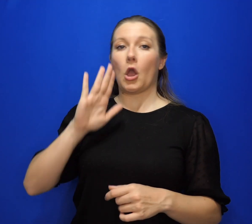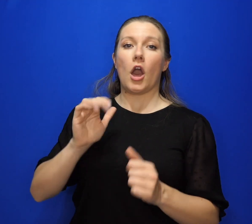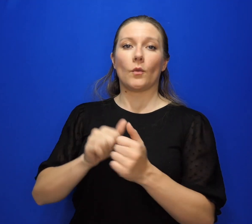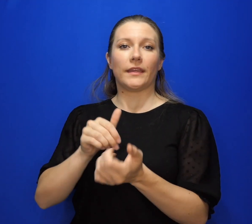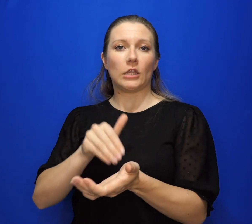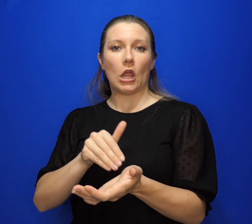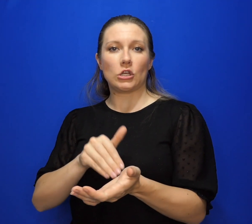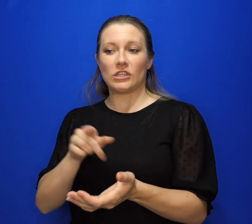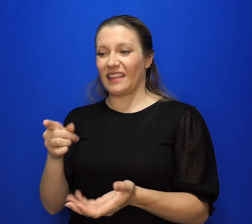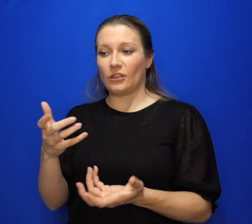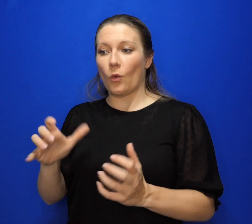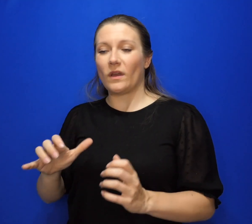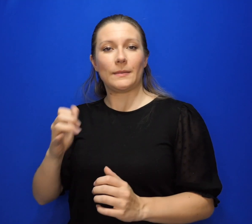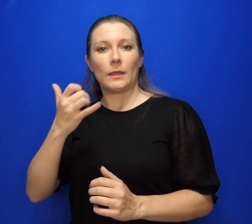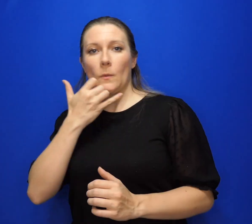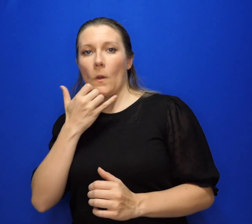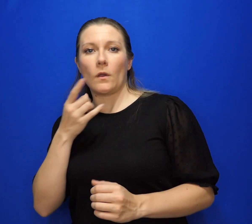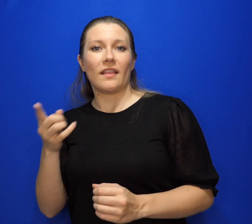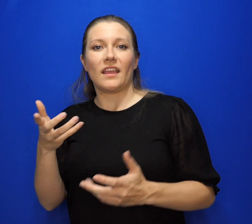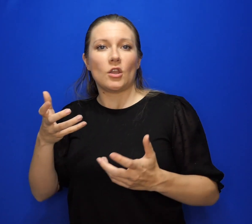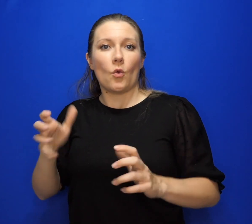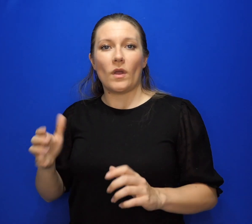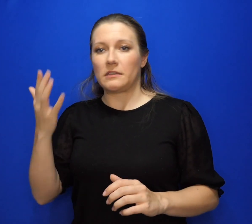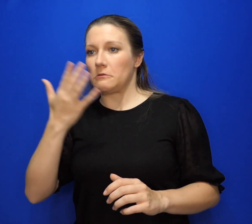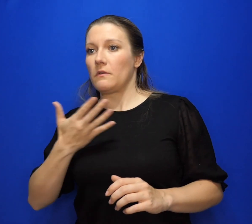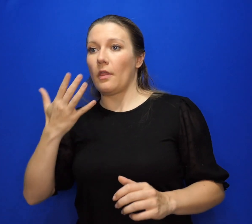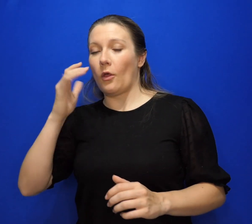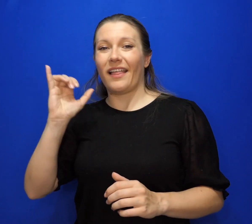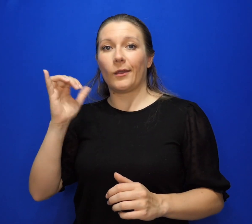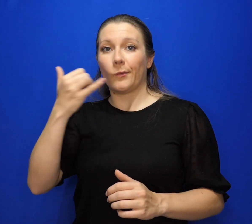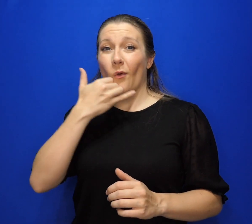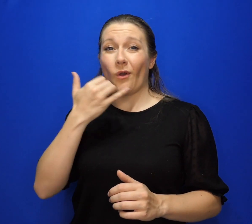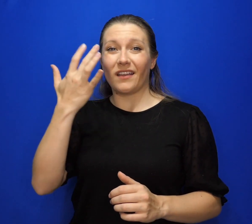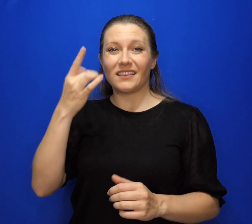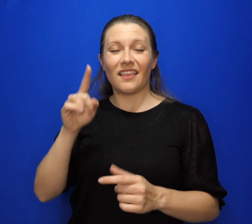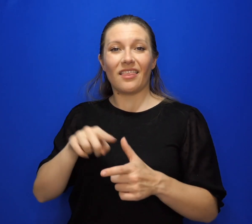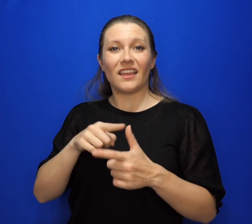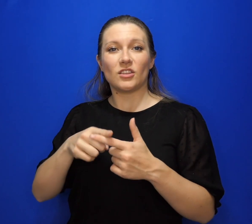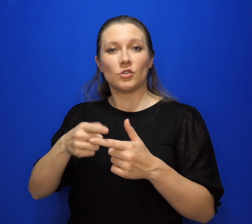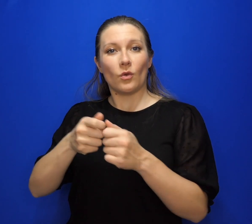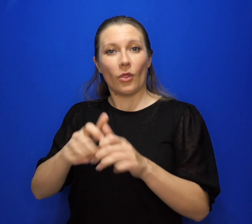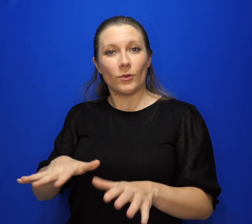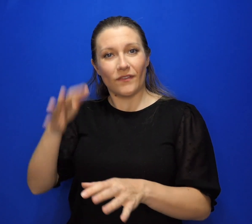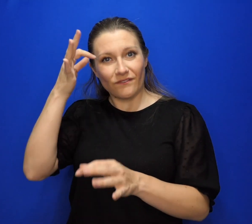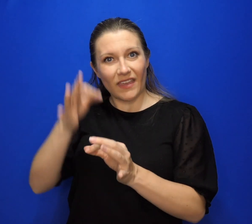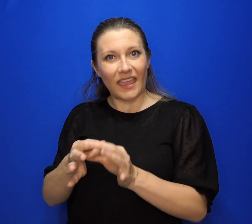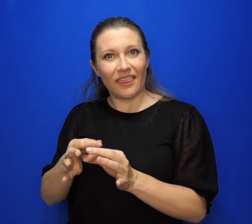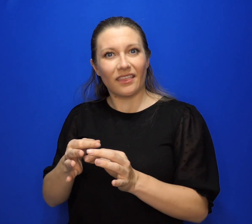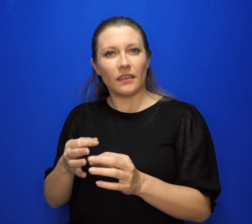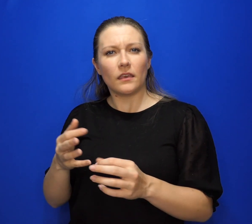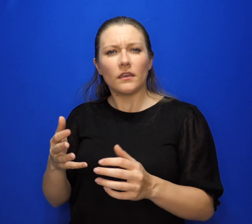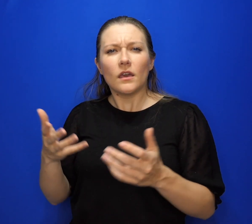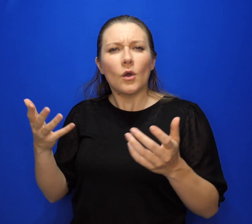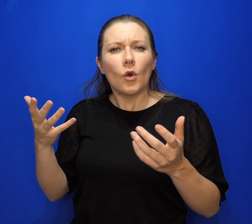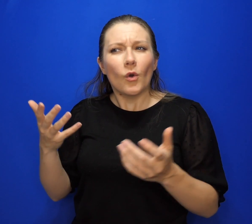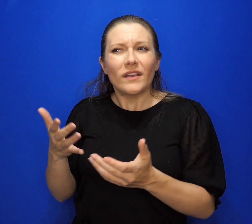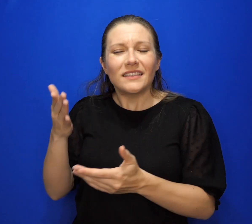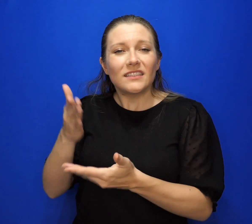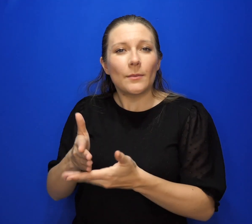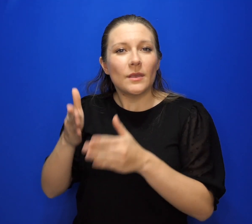doctors, that they don't want to be wrong or they don't want to appear to be wrong because then you lose faith in them? Like, what is that? What stops